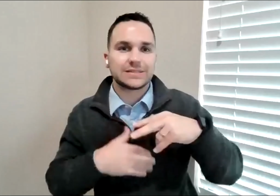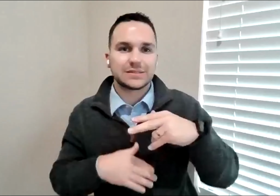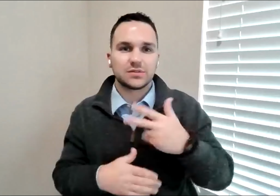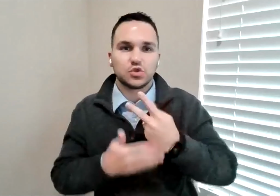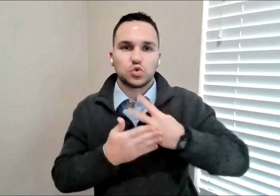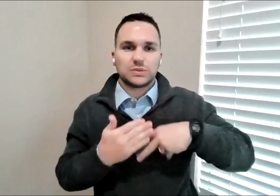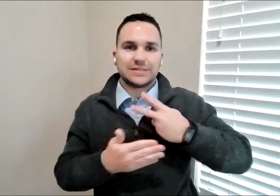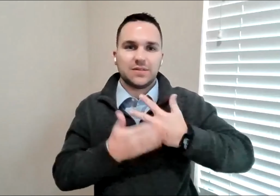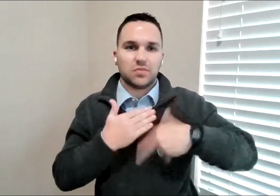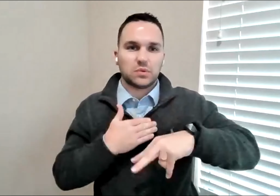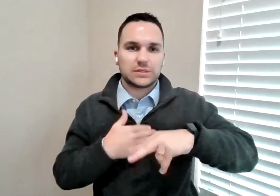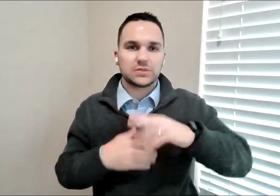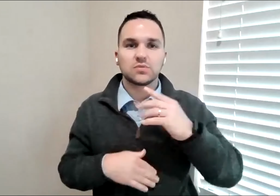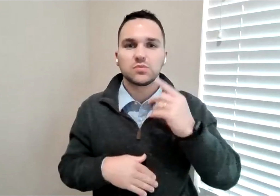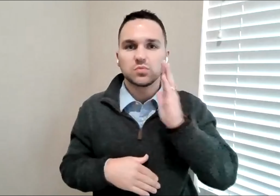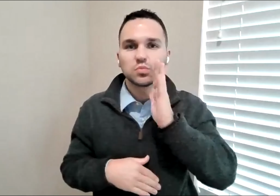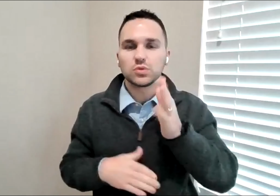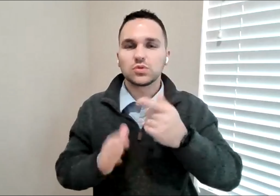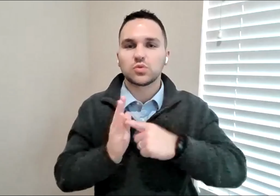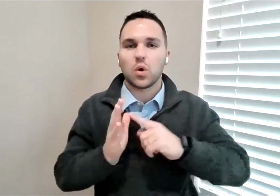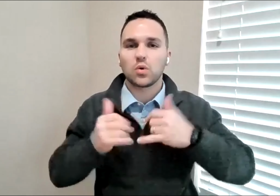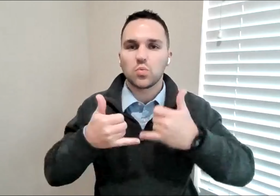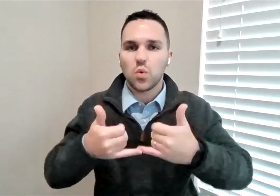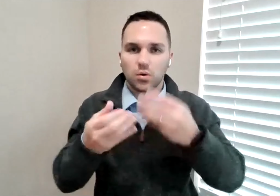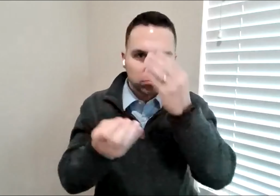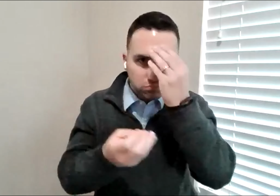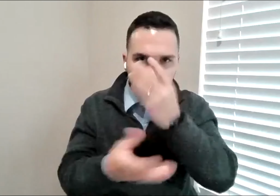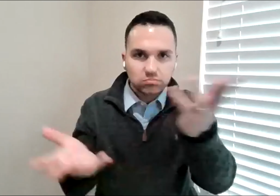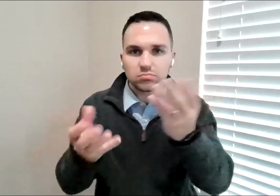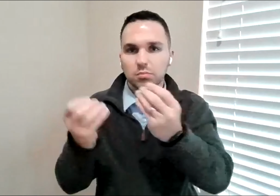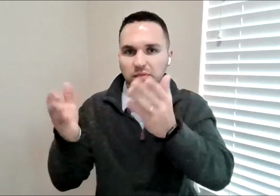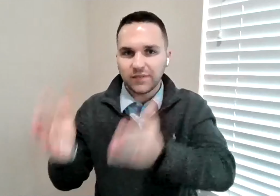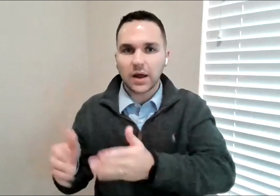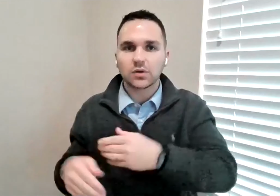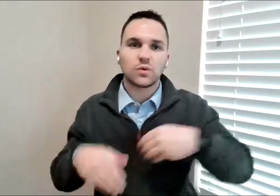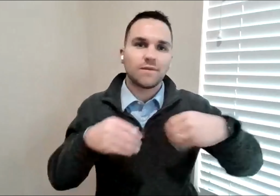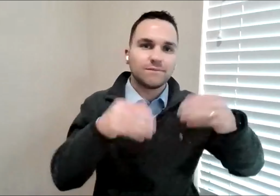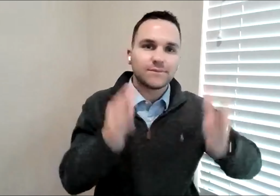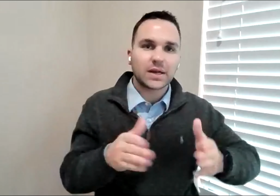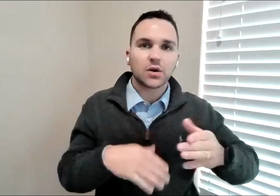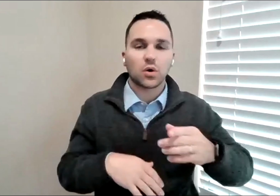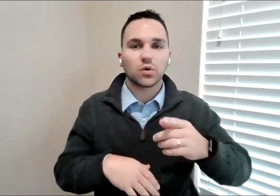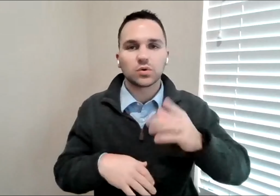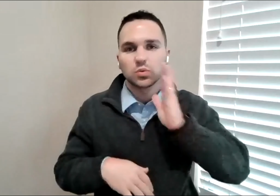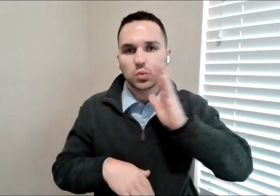of awards and letting vendors know whether, or providers know whether they've been awarded or not.